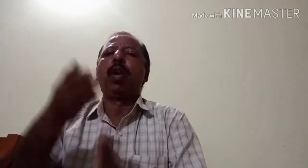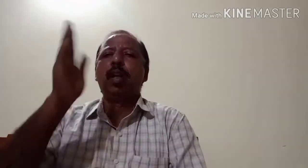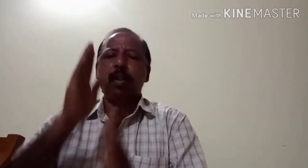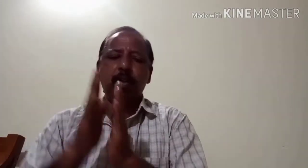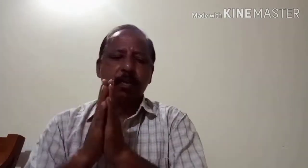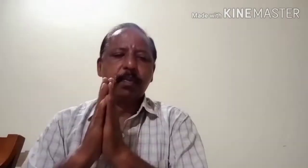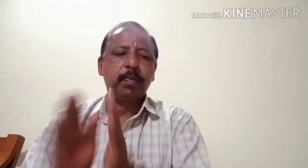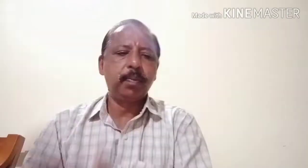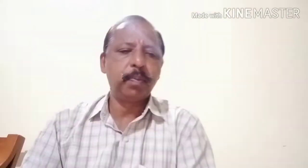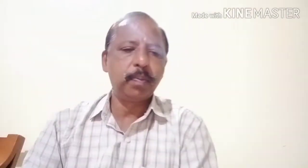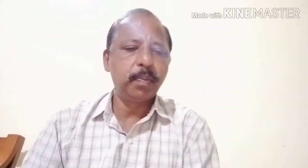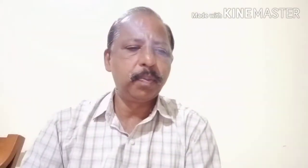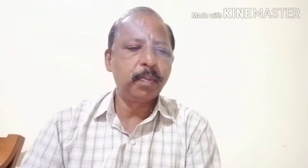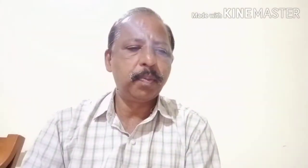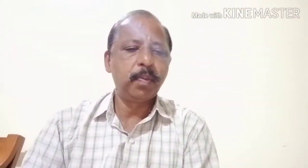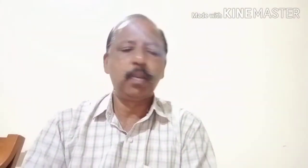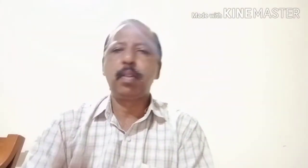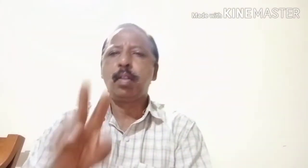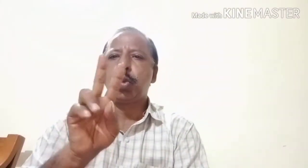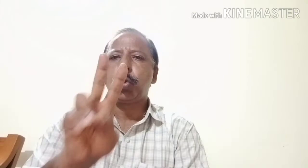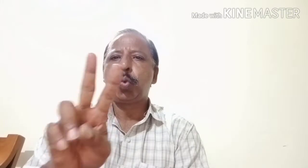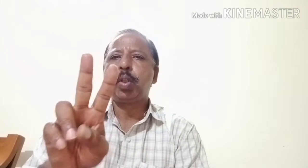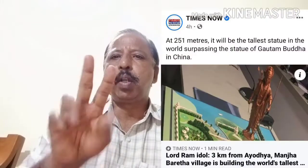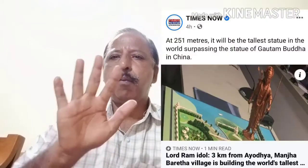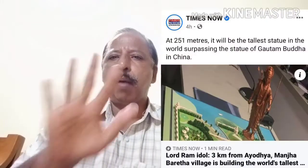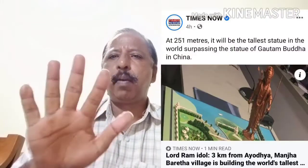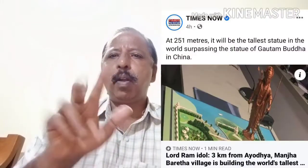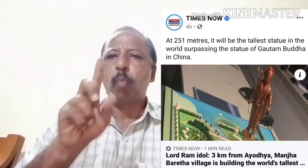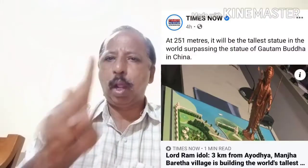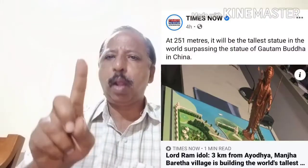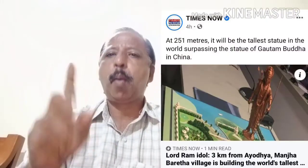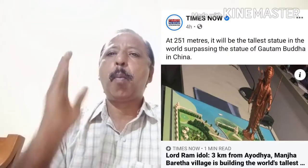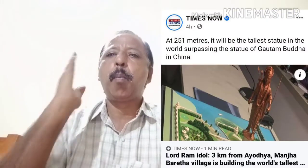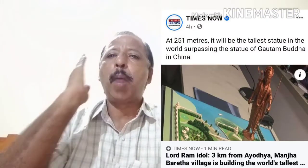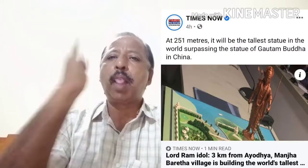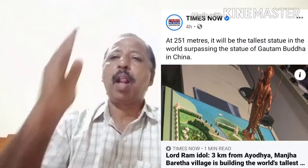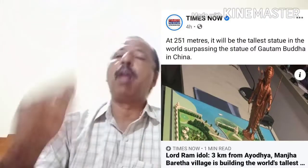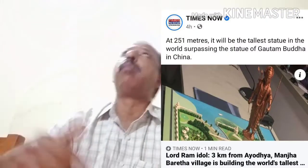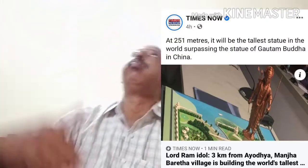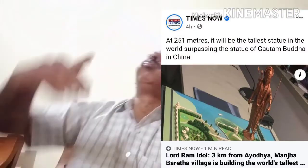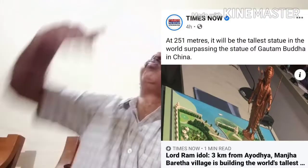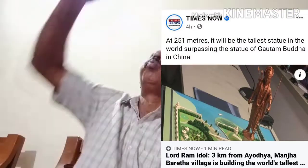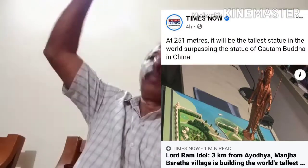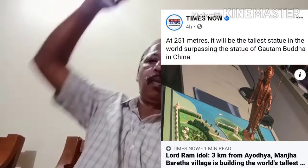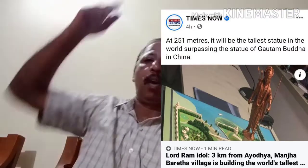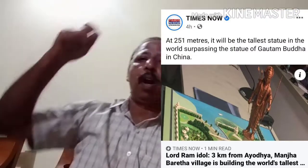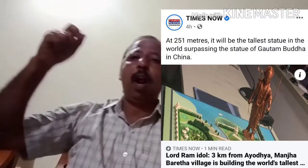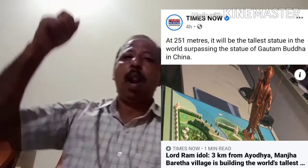for this country's psychology. We